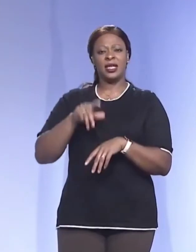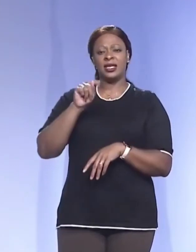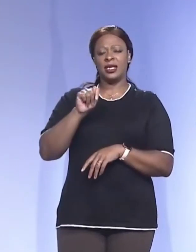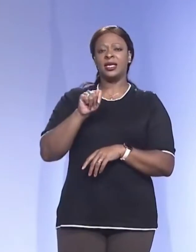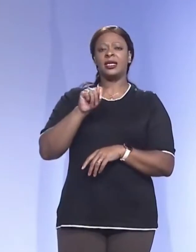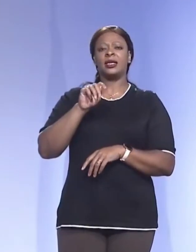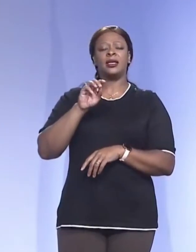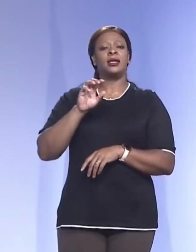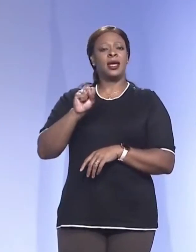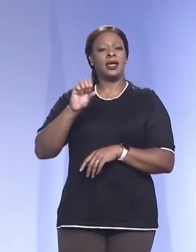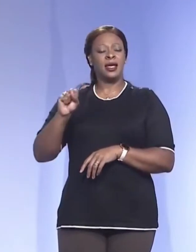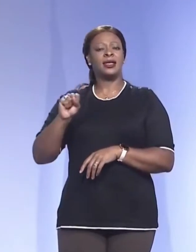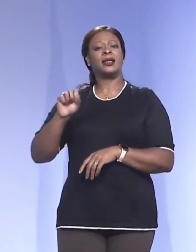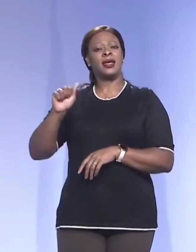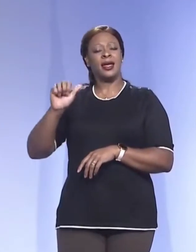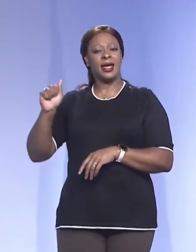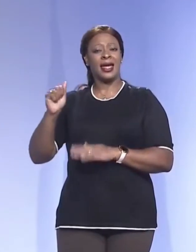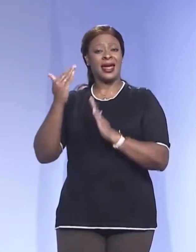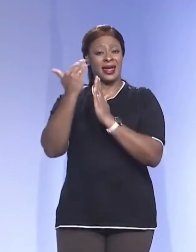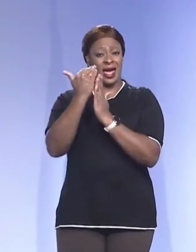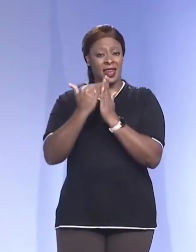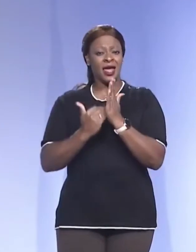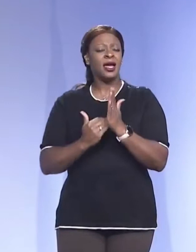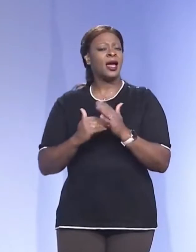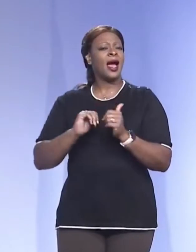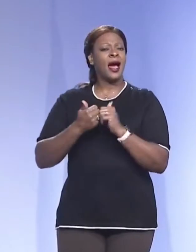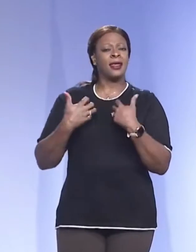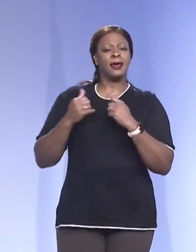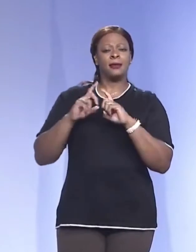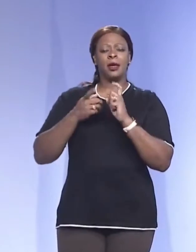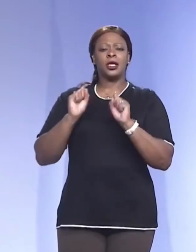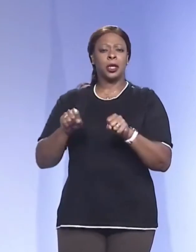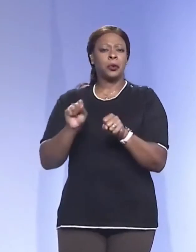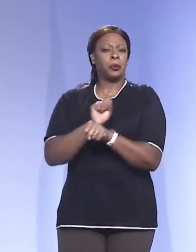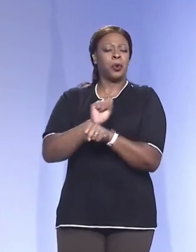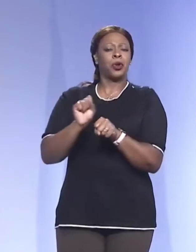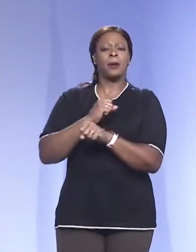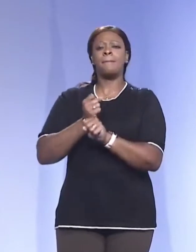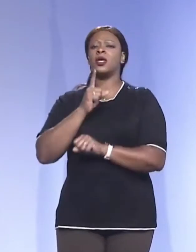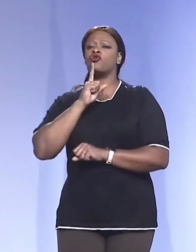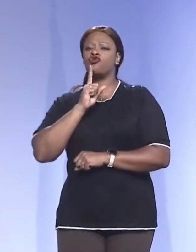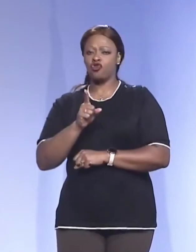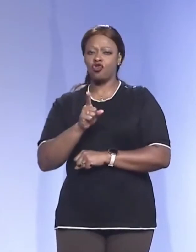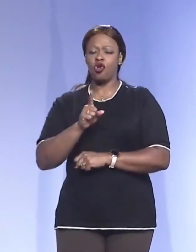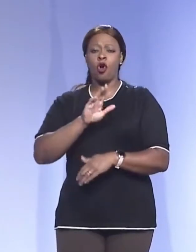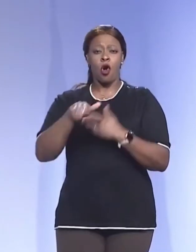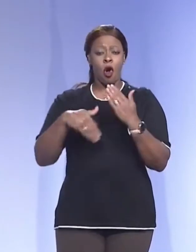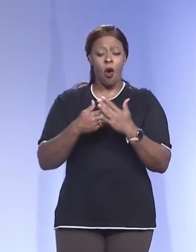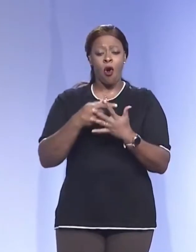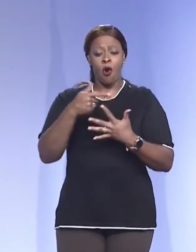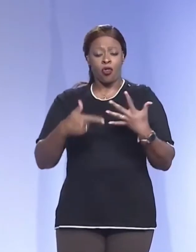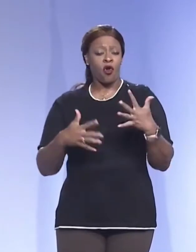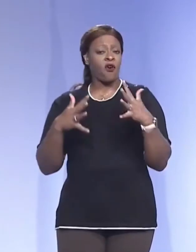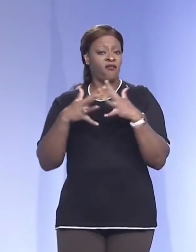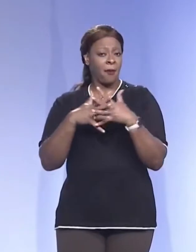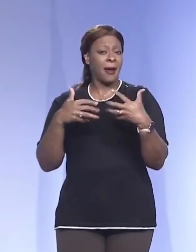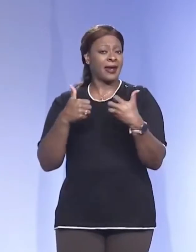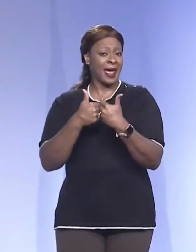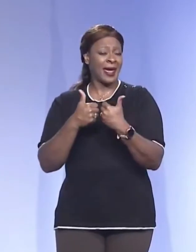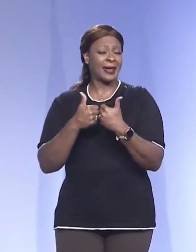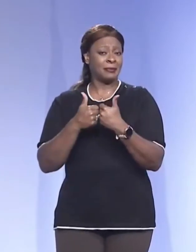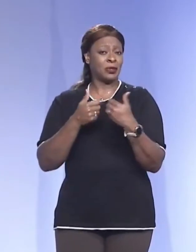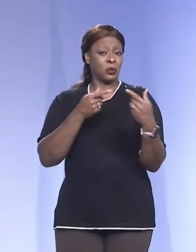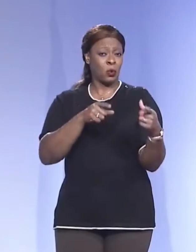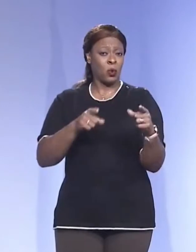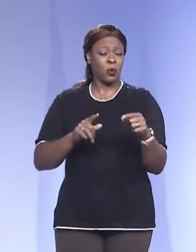TSSAA guidelines, but how will the health department work to ensure that all of these football games that could be going